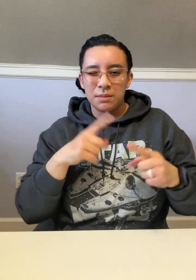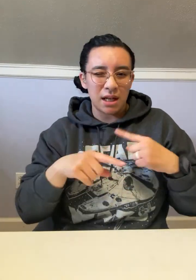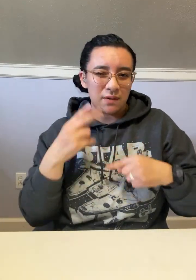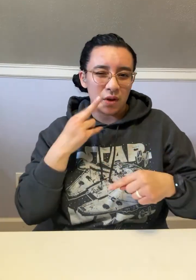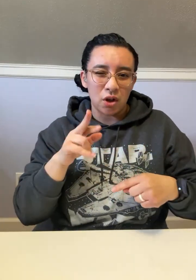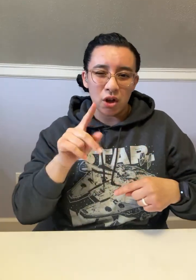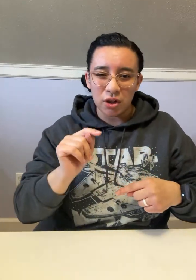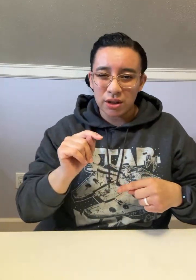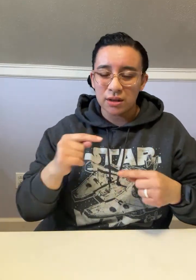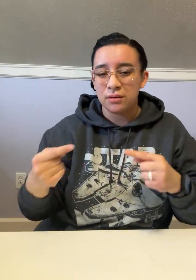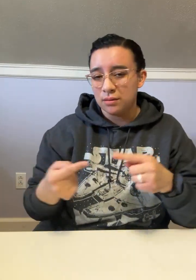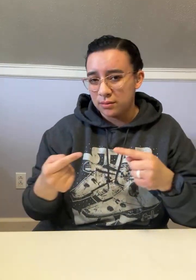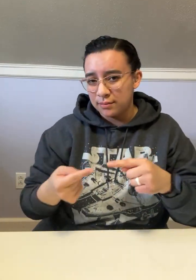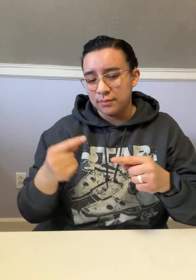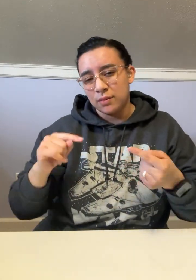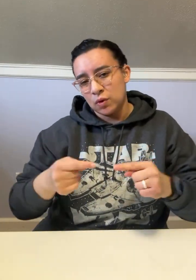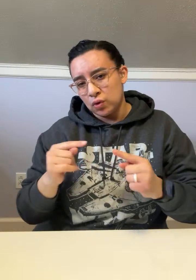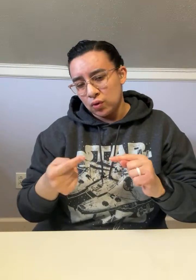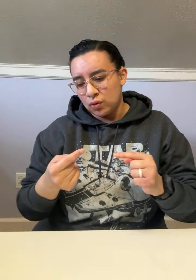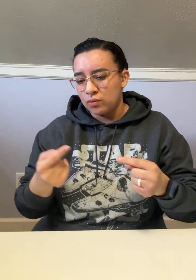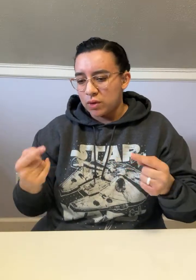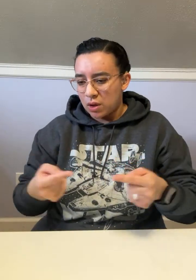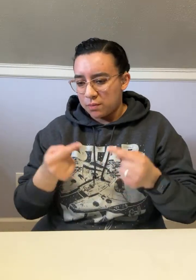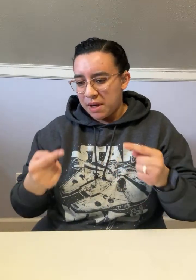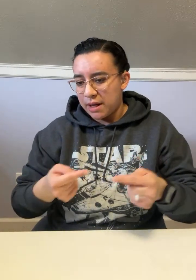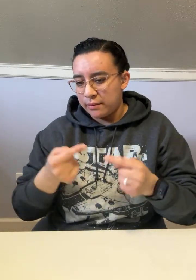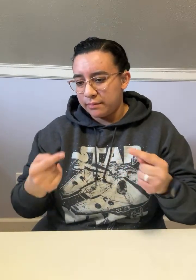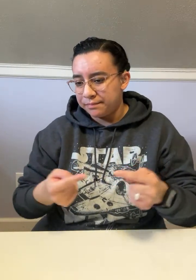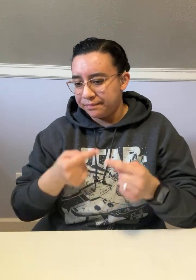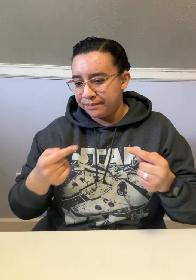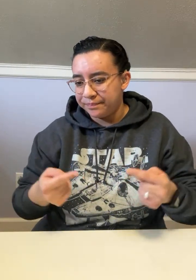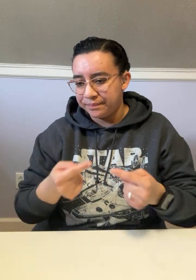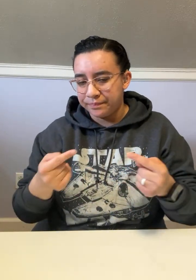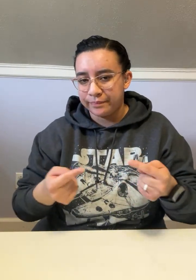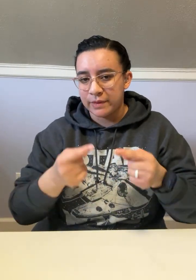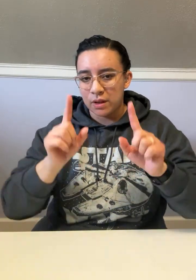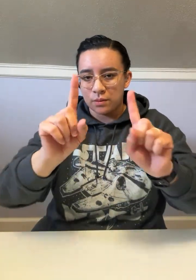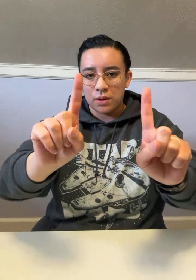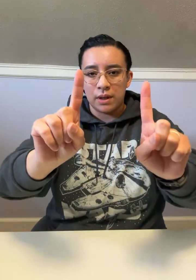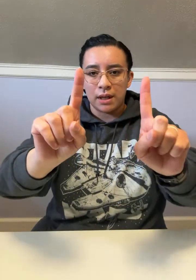sign for hurt. So pain. So 2 hand,